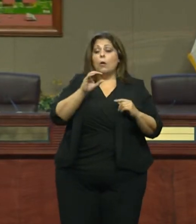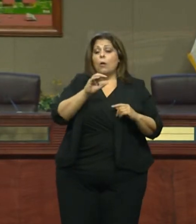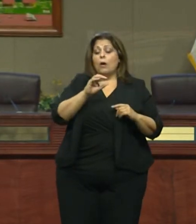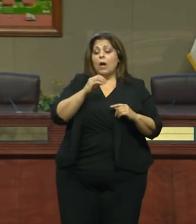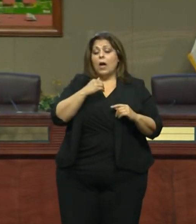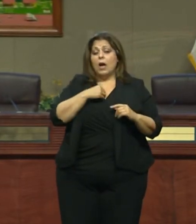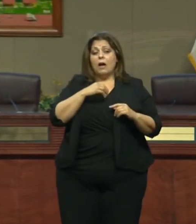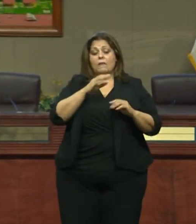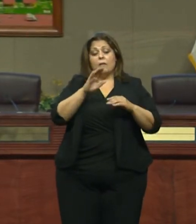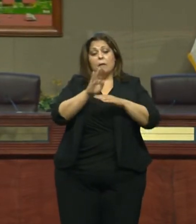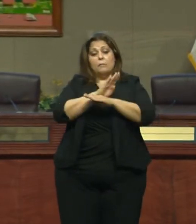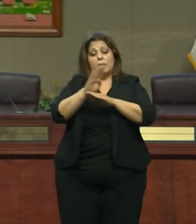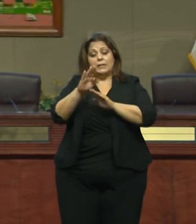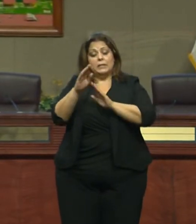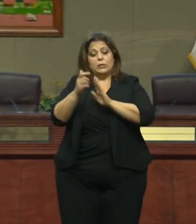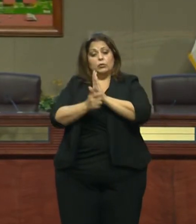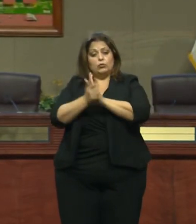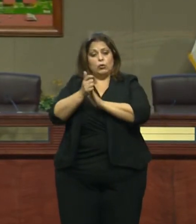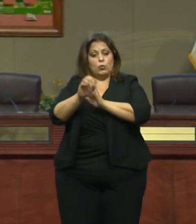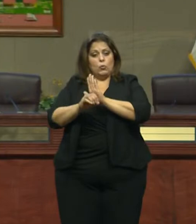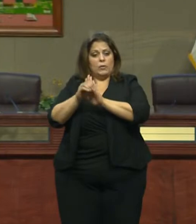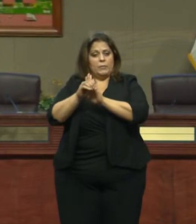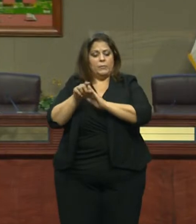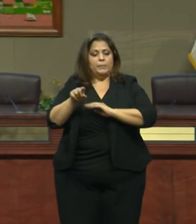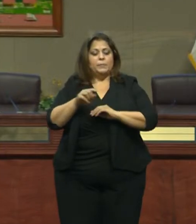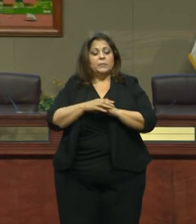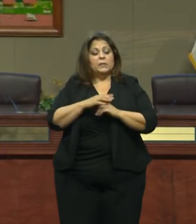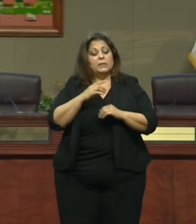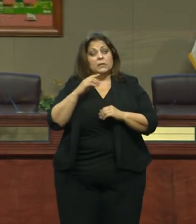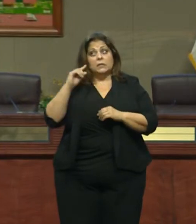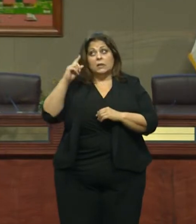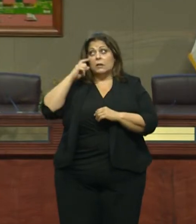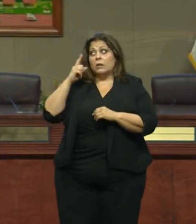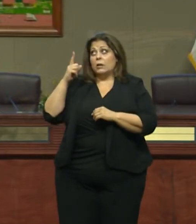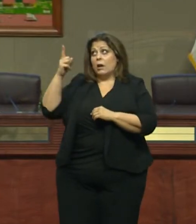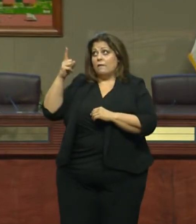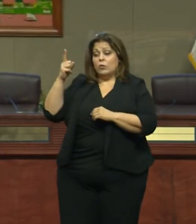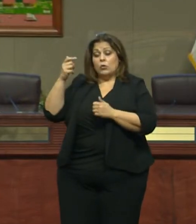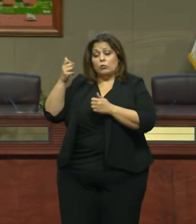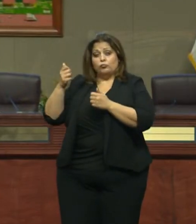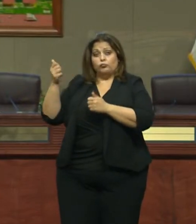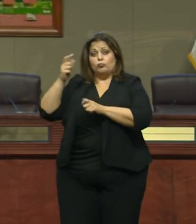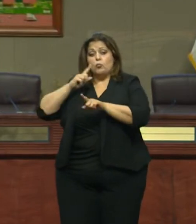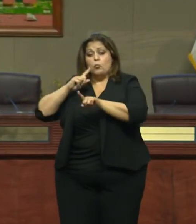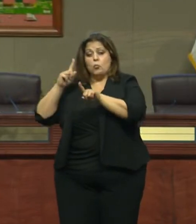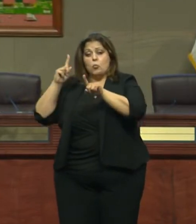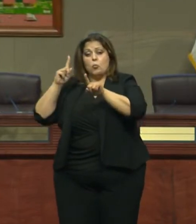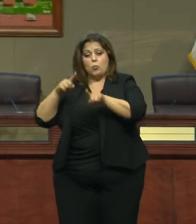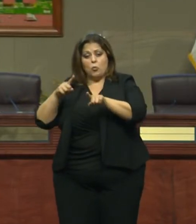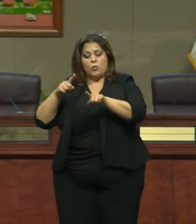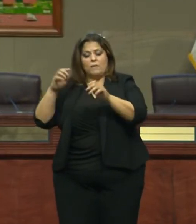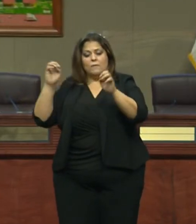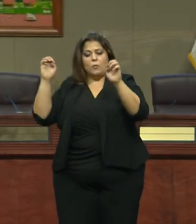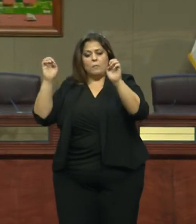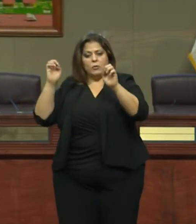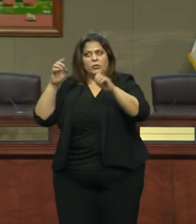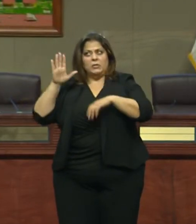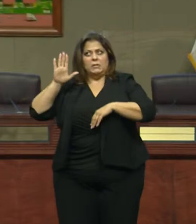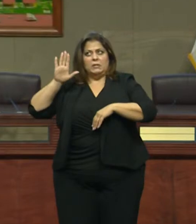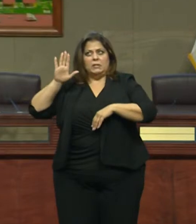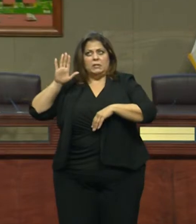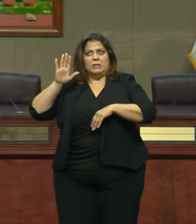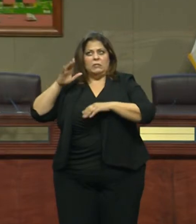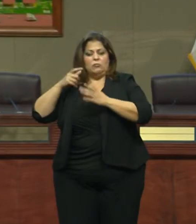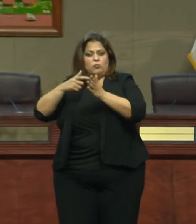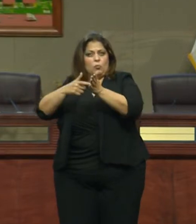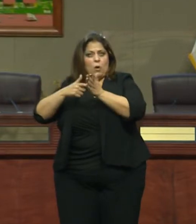Journal for Mayor Demings. Mayor Demings, since Governor DeSantis' order regarding local emergency order went into effect, have you seen an